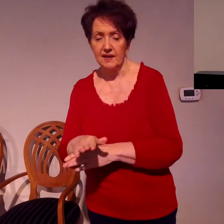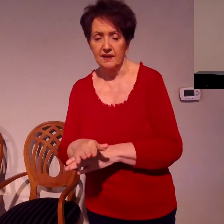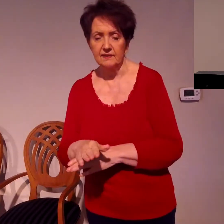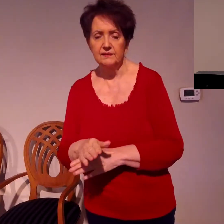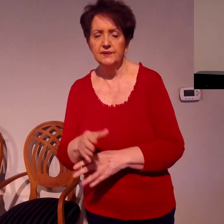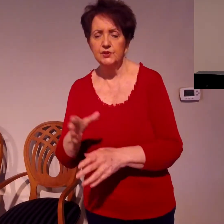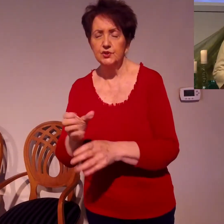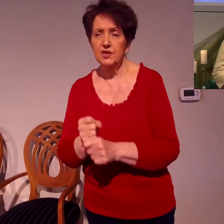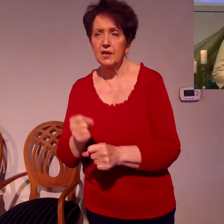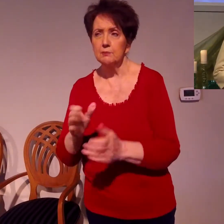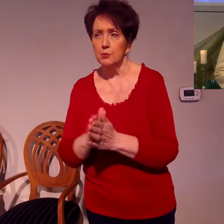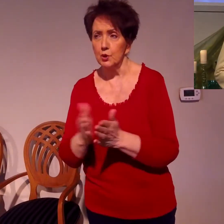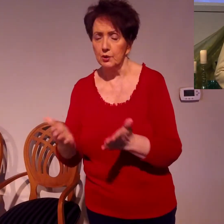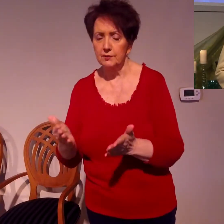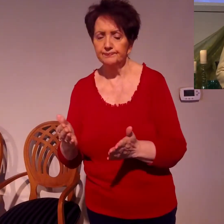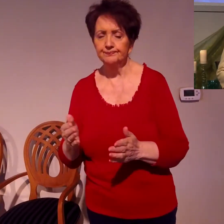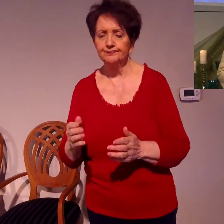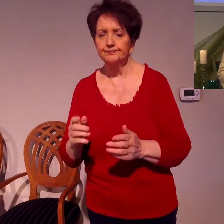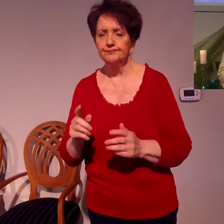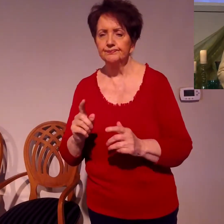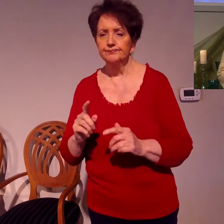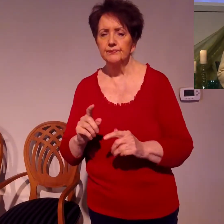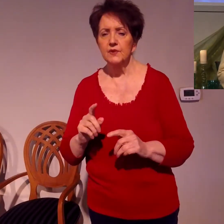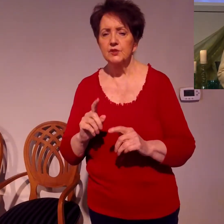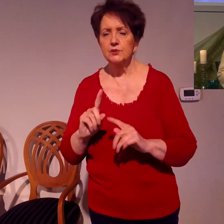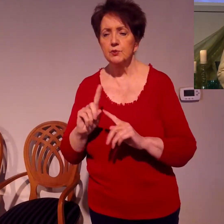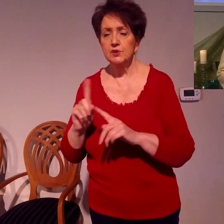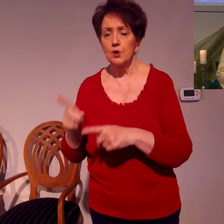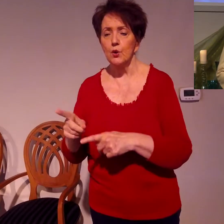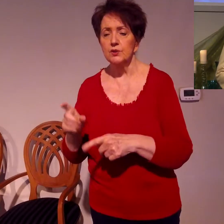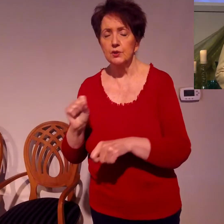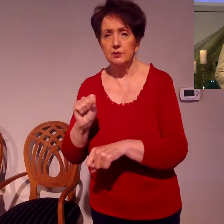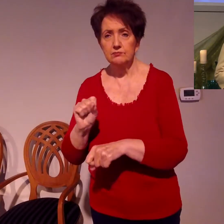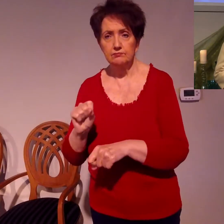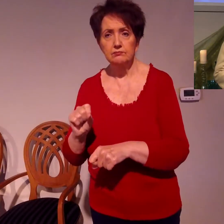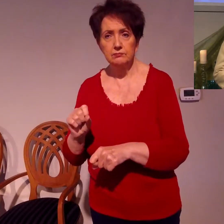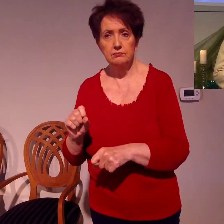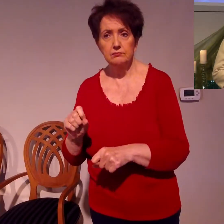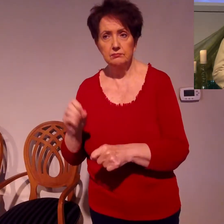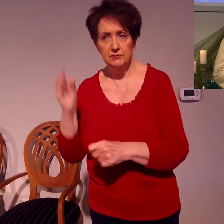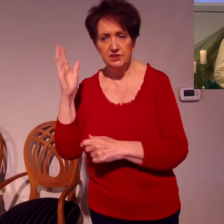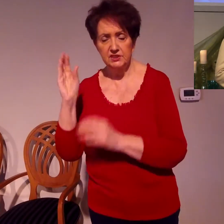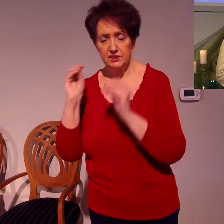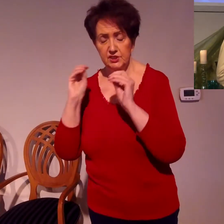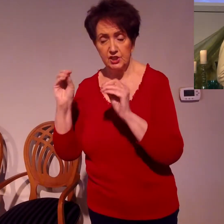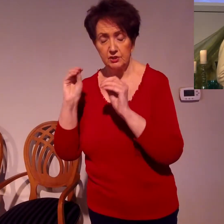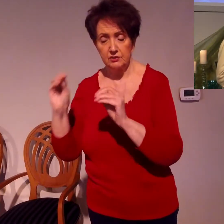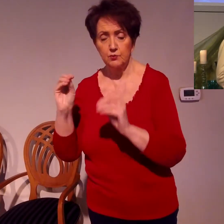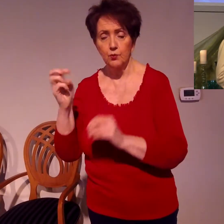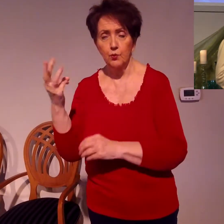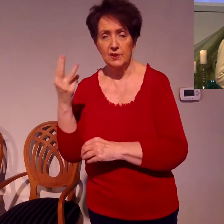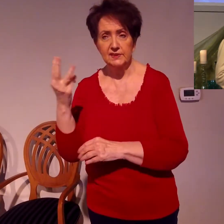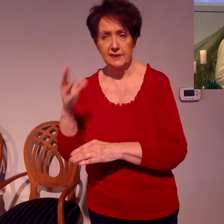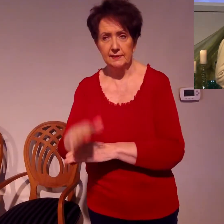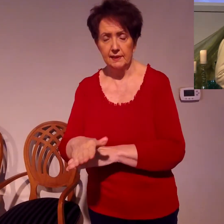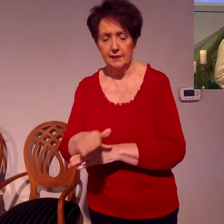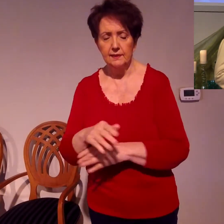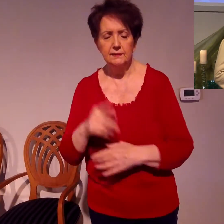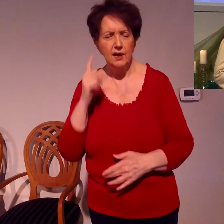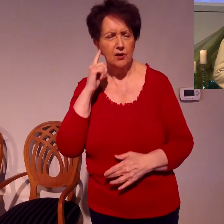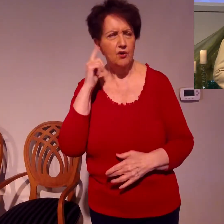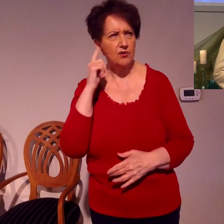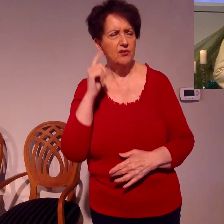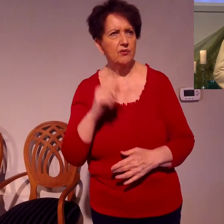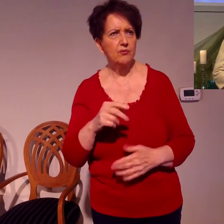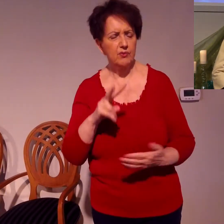our bookshelf, and she went to go do Wednesday night. So if you're there Wednesday night, here you go again. And I heard her. I was going down the hall, and I